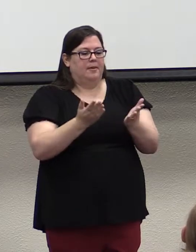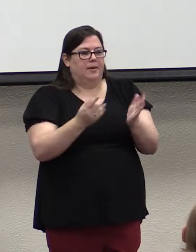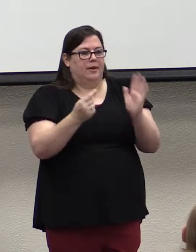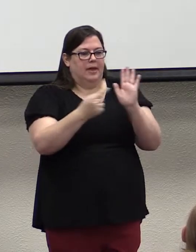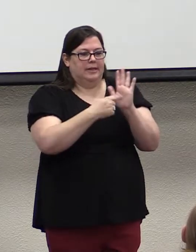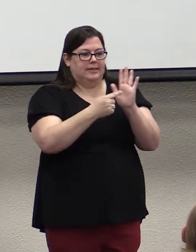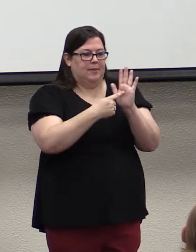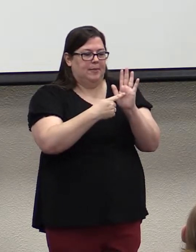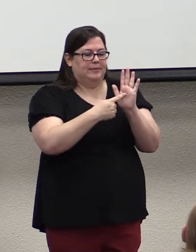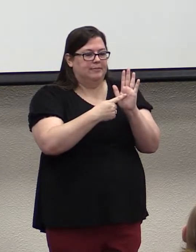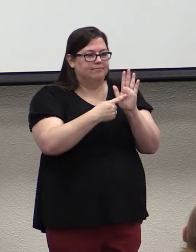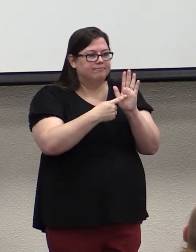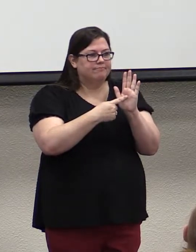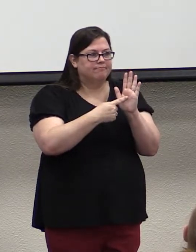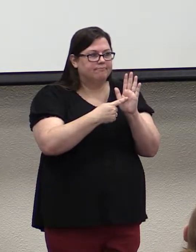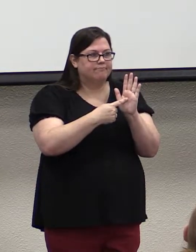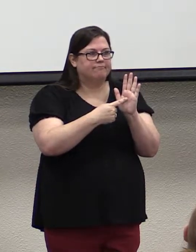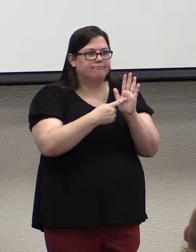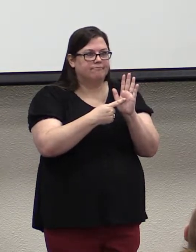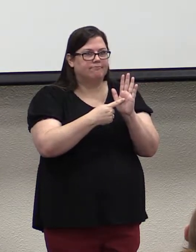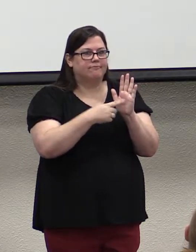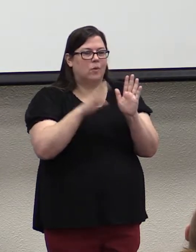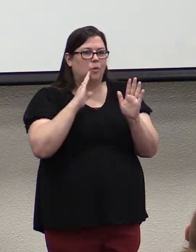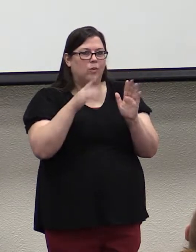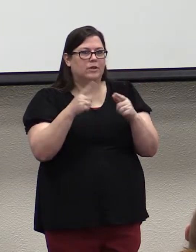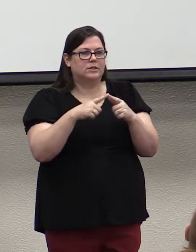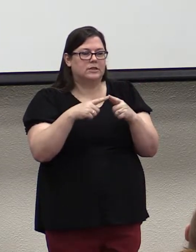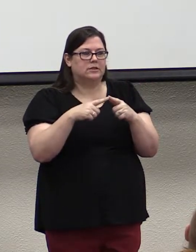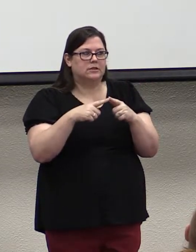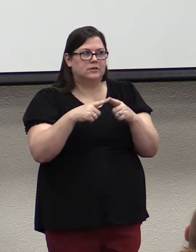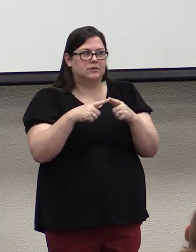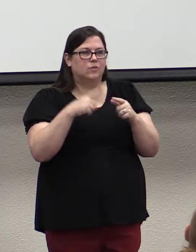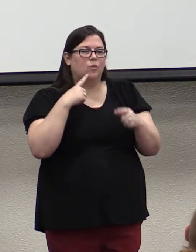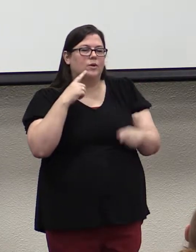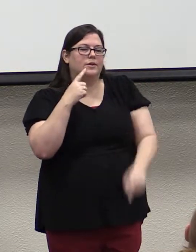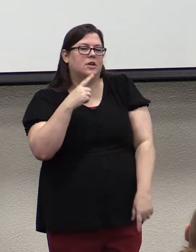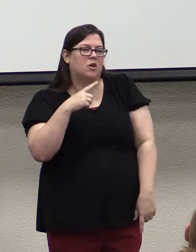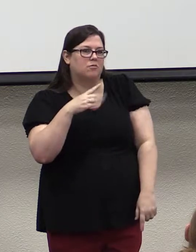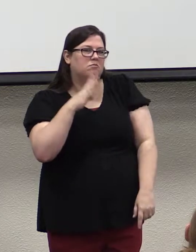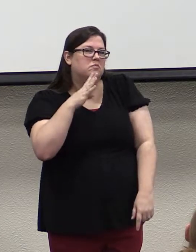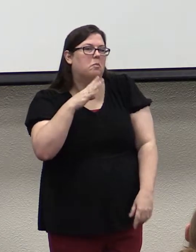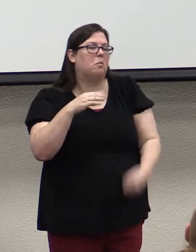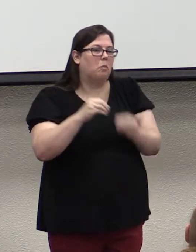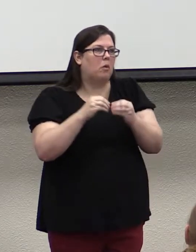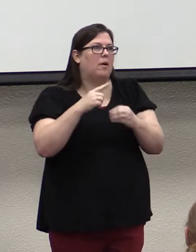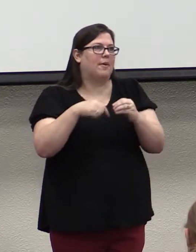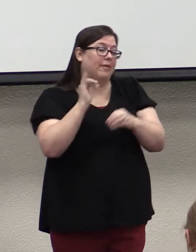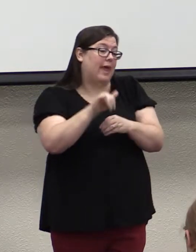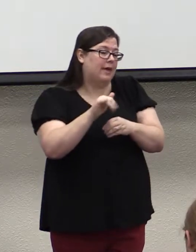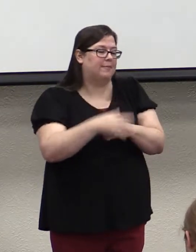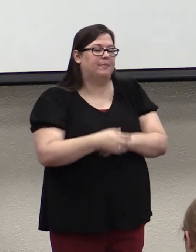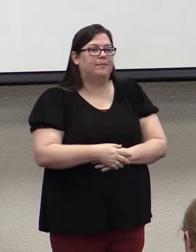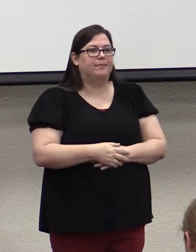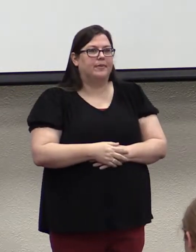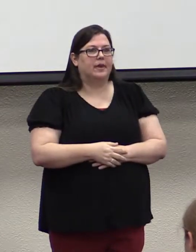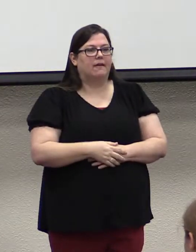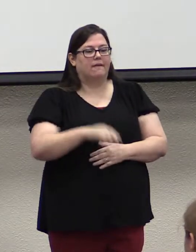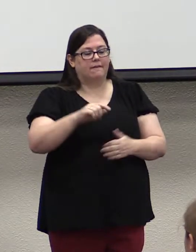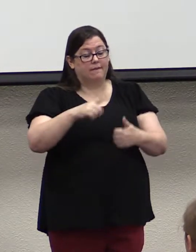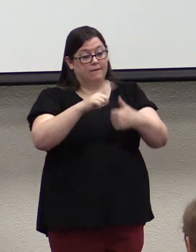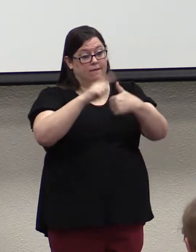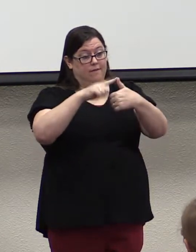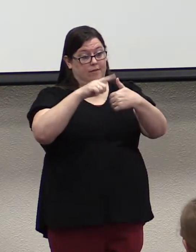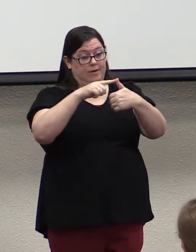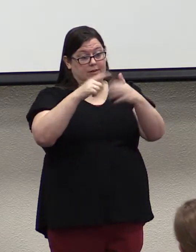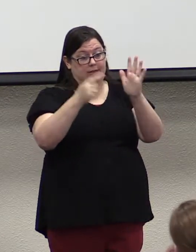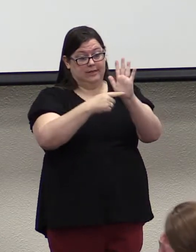thought of, and then we'll talk a little bit more about it, and then we'll wrap it up, and that'll be it. So first biblical example